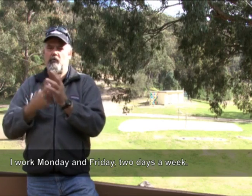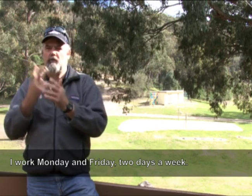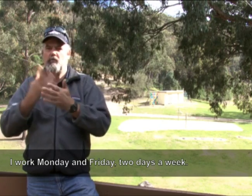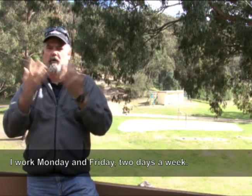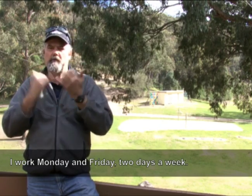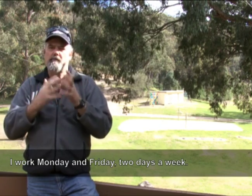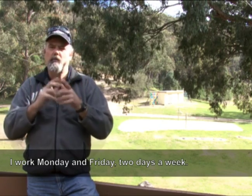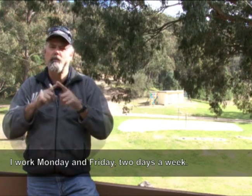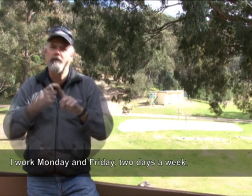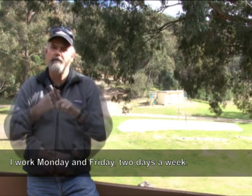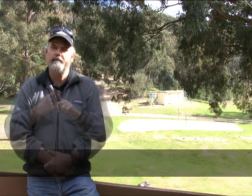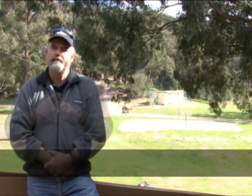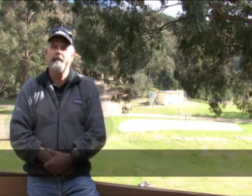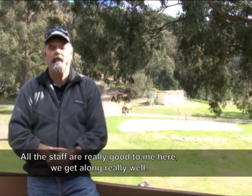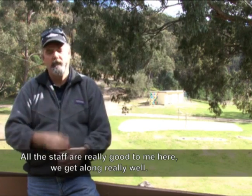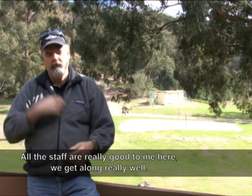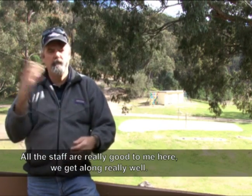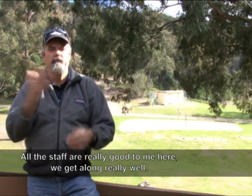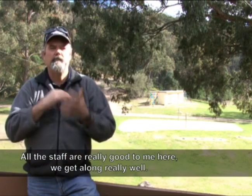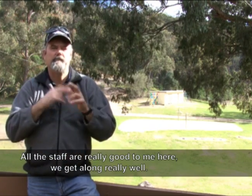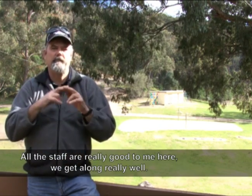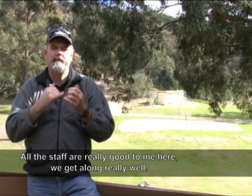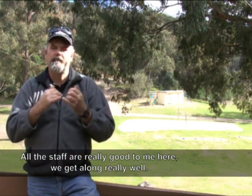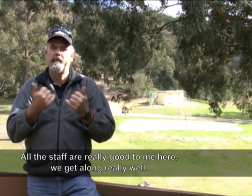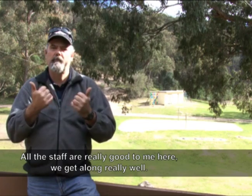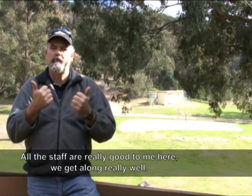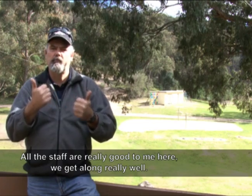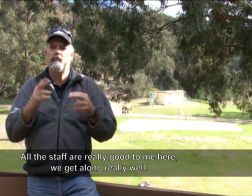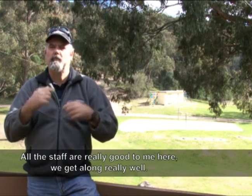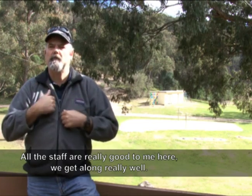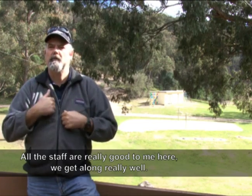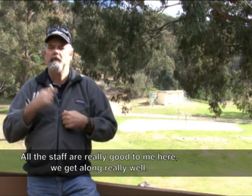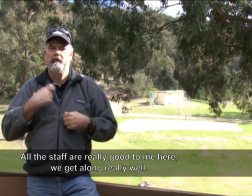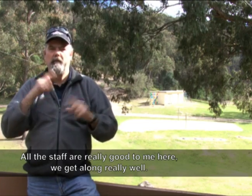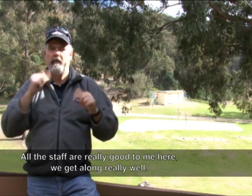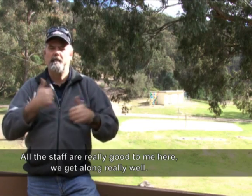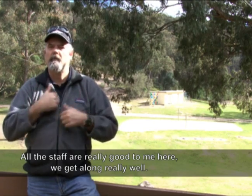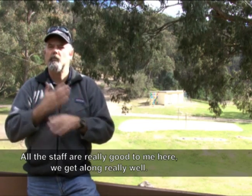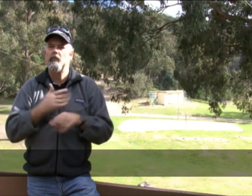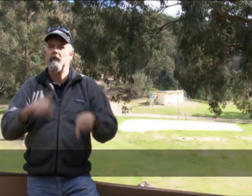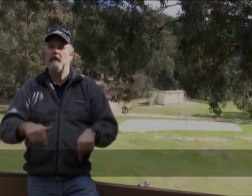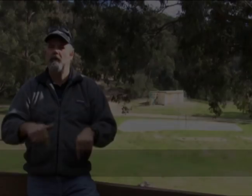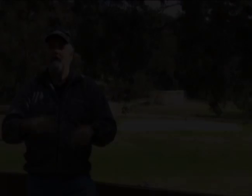Mondays and Fridays, 2 days a week. And all the staff are really good to me here. We all get along really